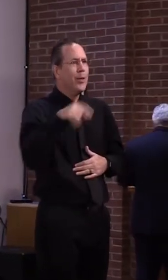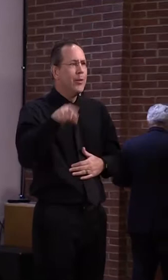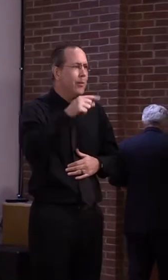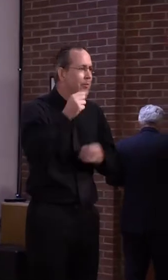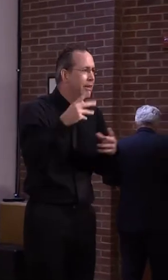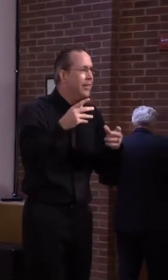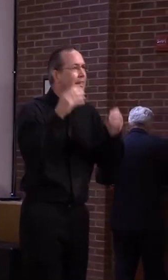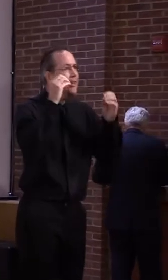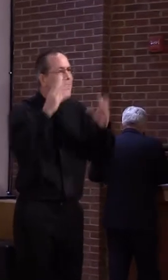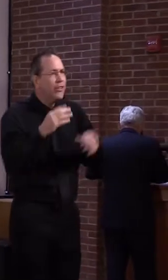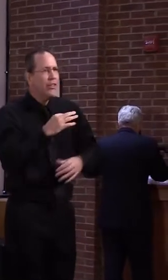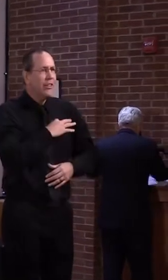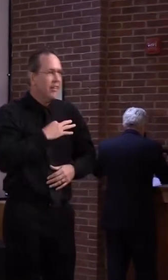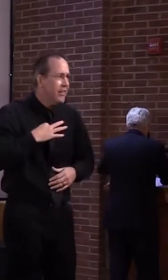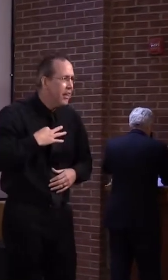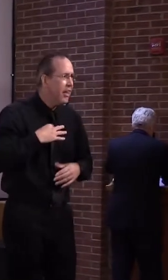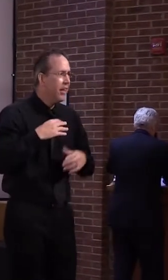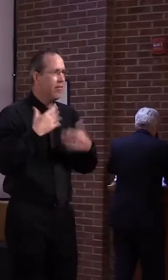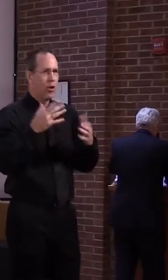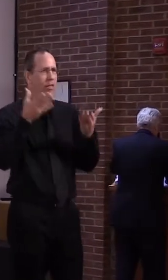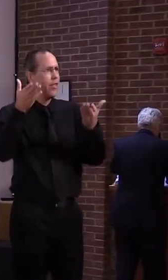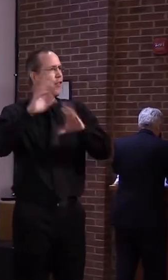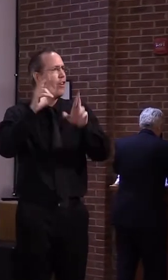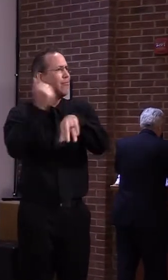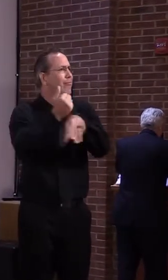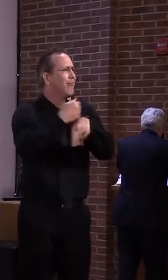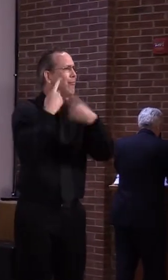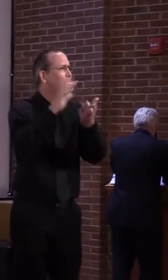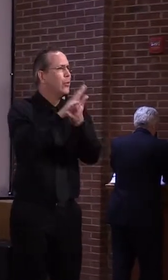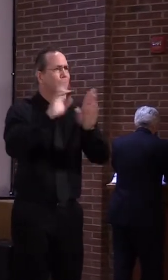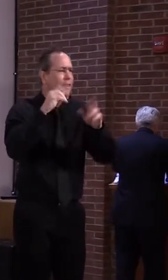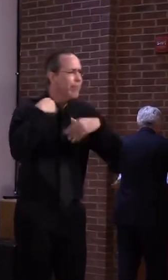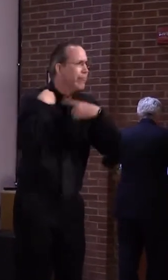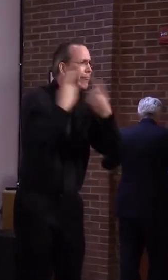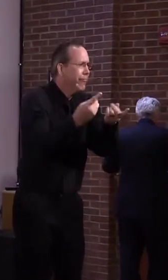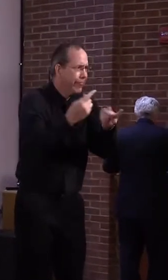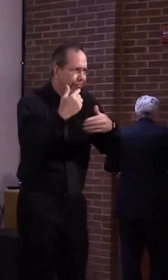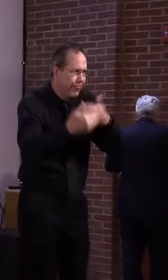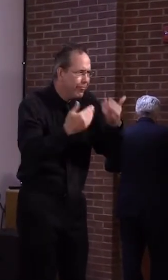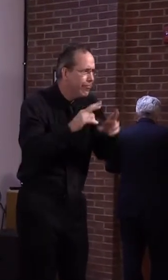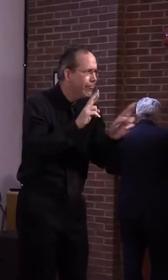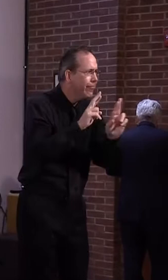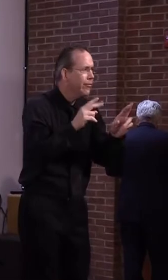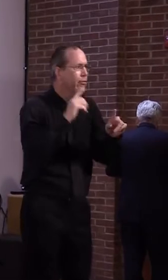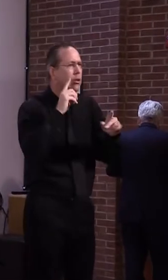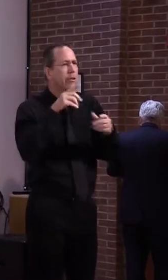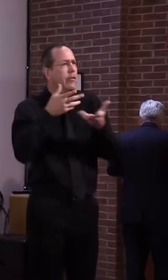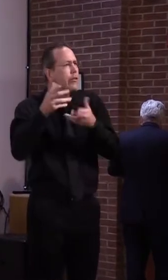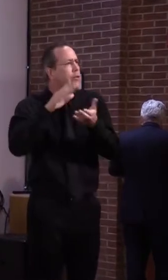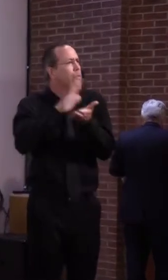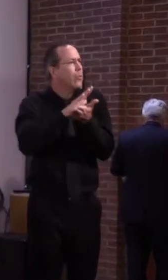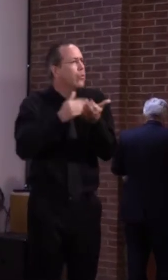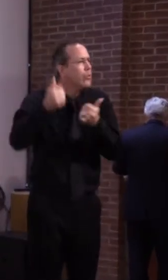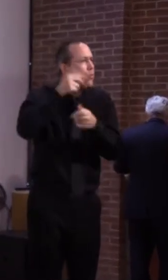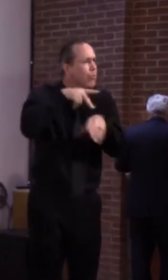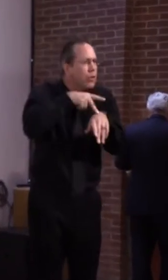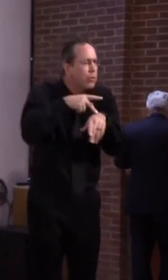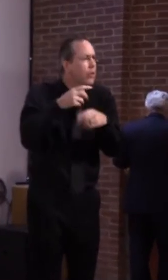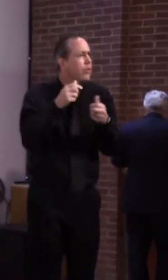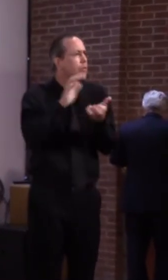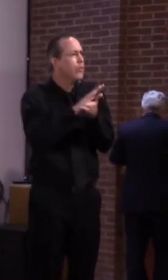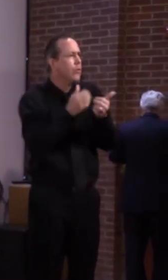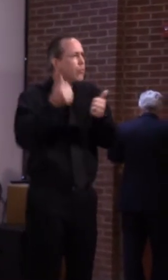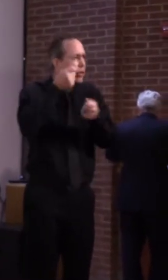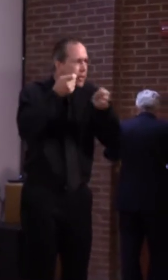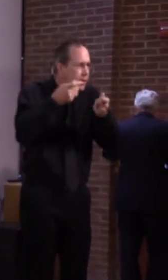classrooms and that they've been working with their principals and superintendents for weeks in preparation. Working within the state's